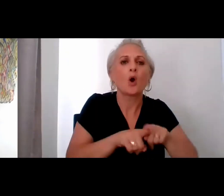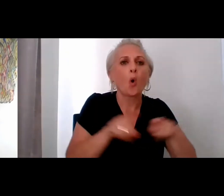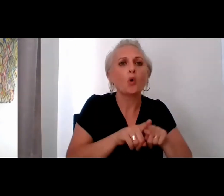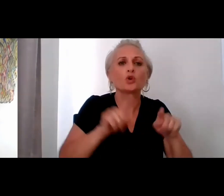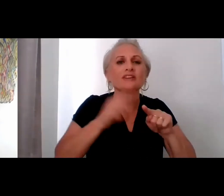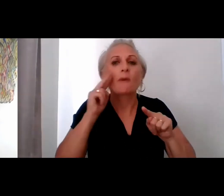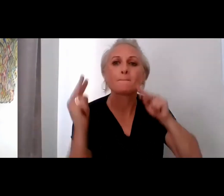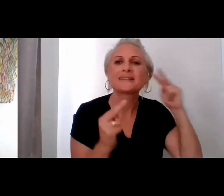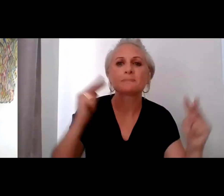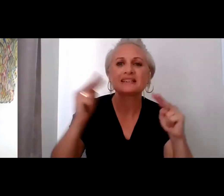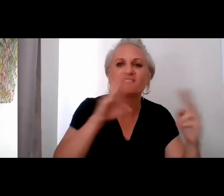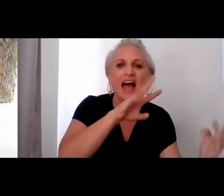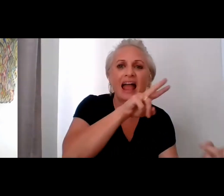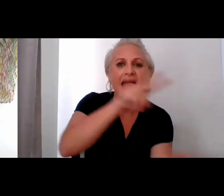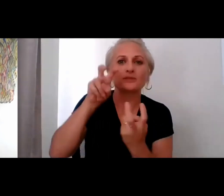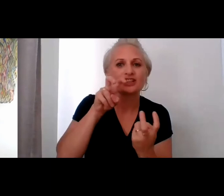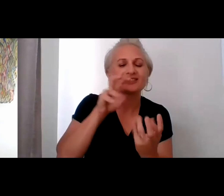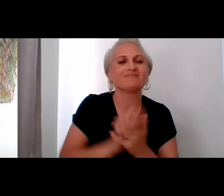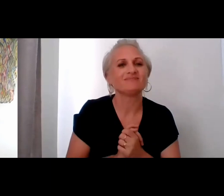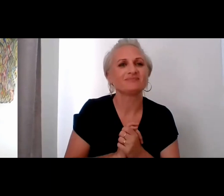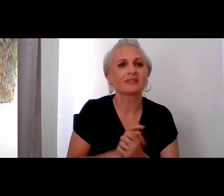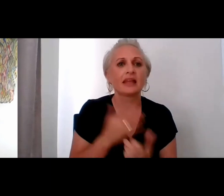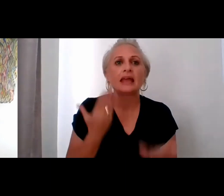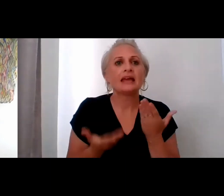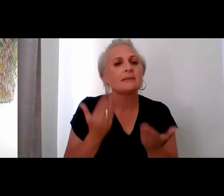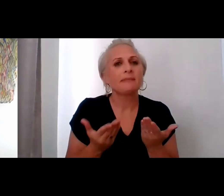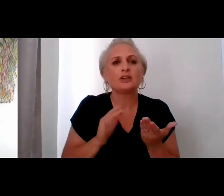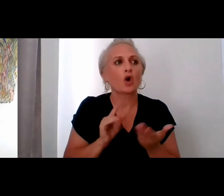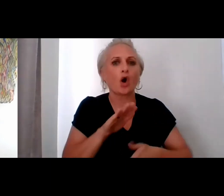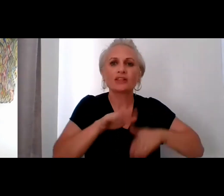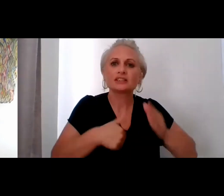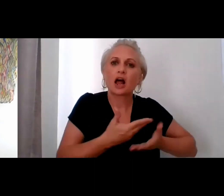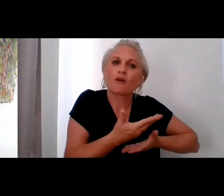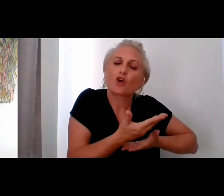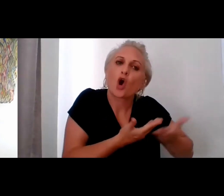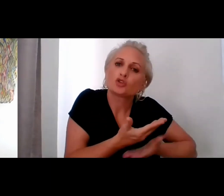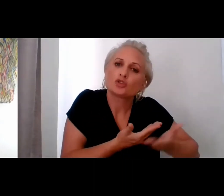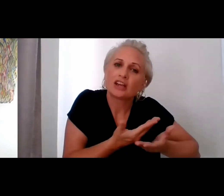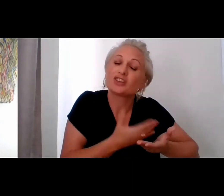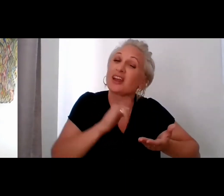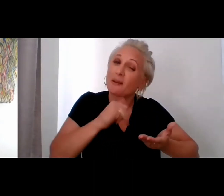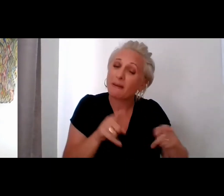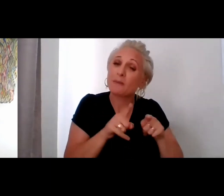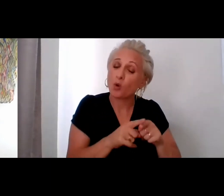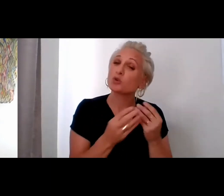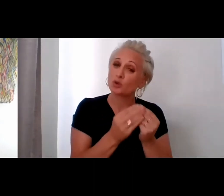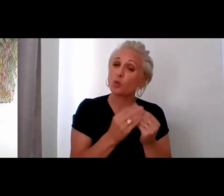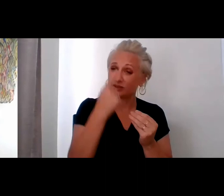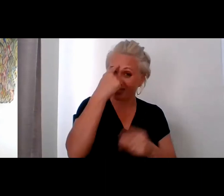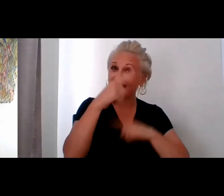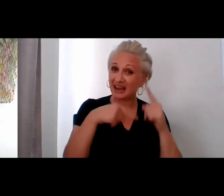sector. And depending on the type of consultation you're progressing, you might want to think about paying